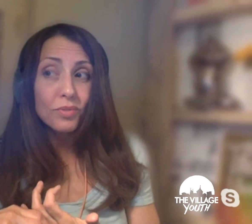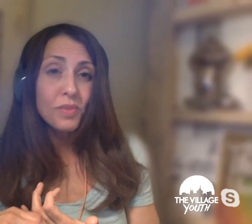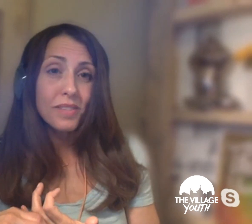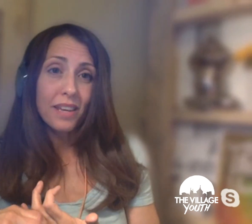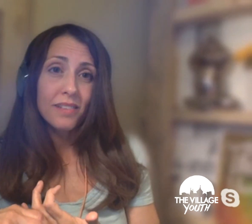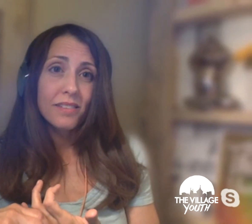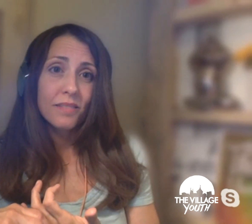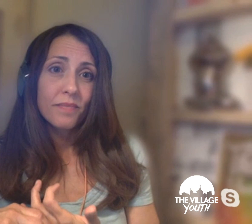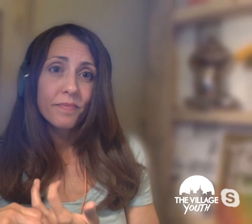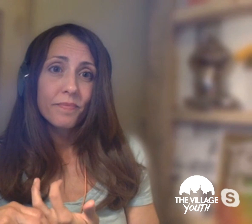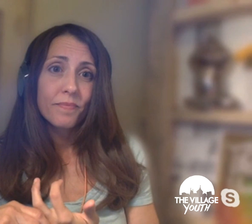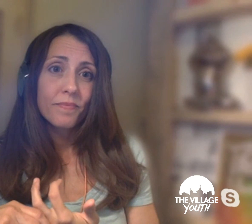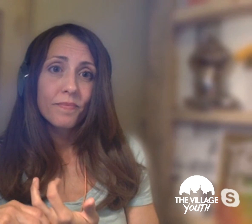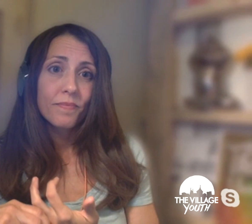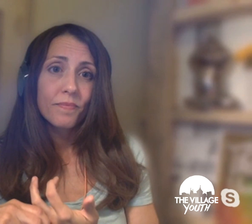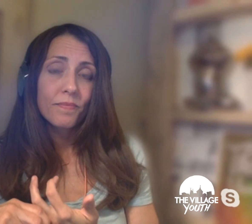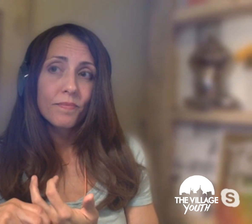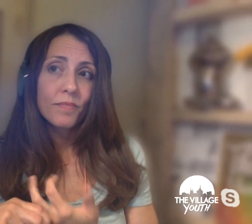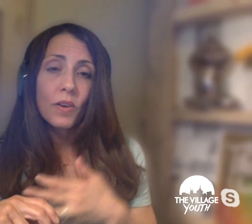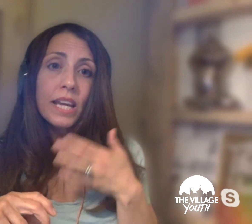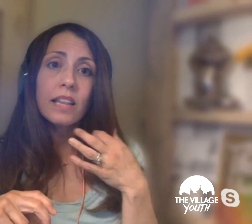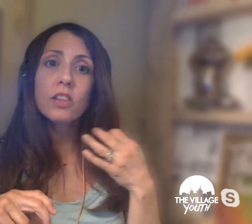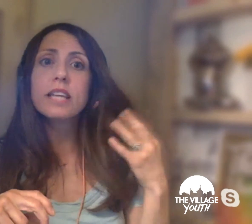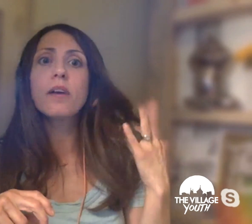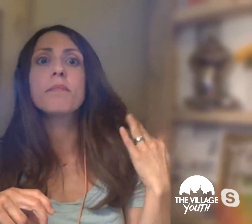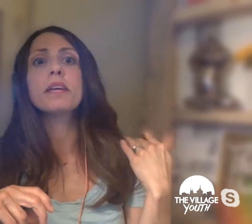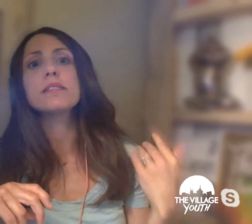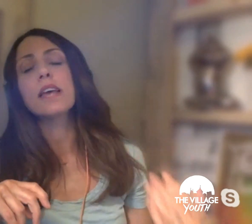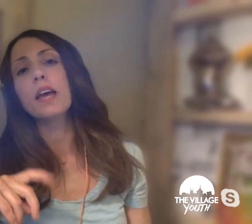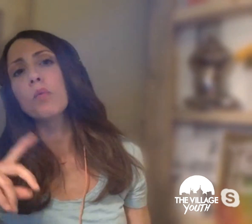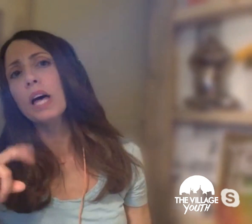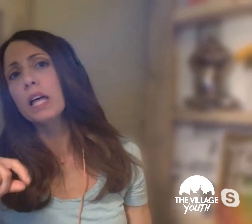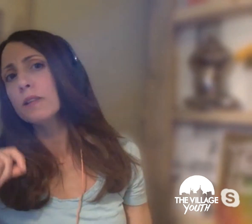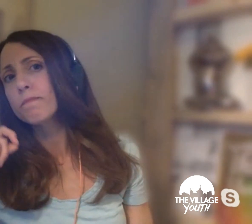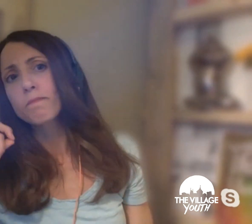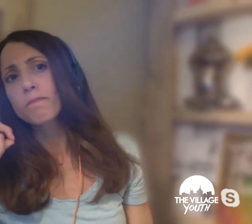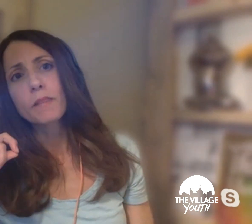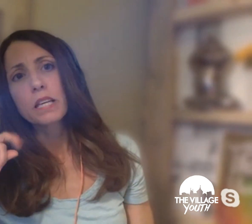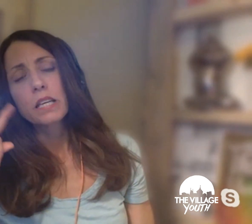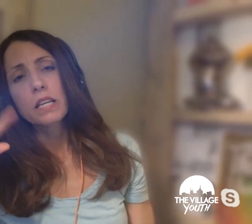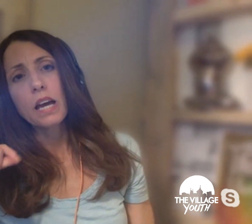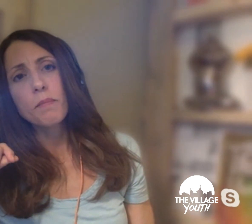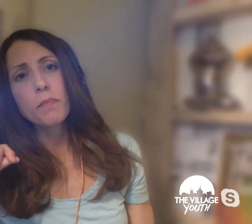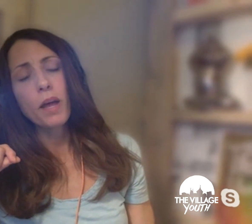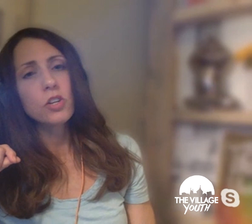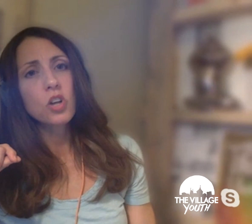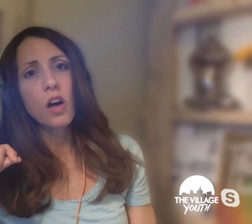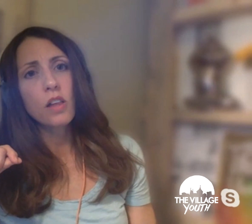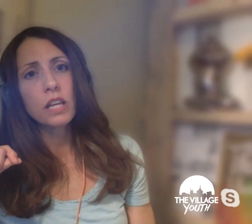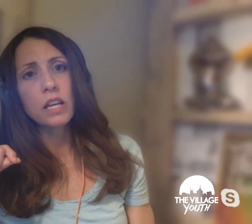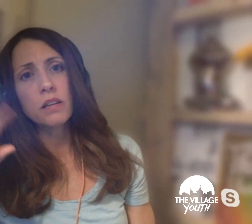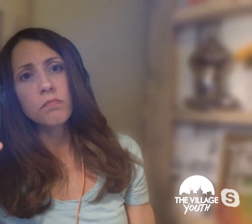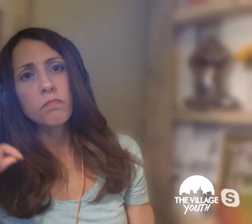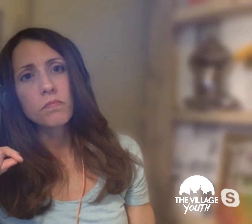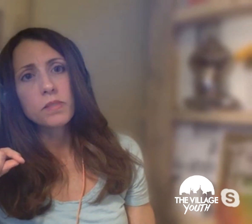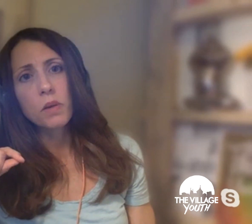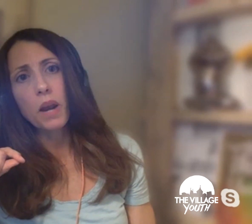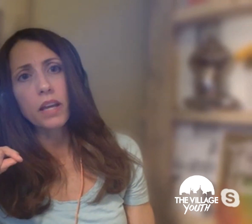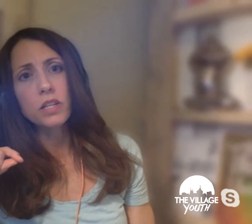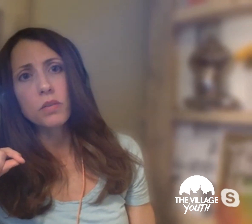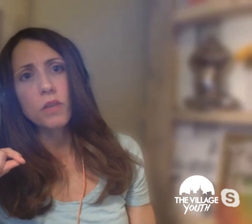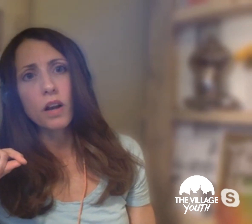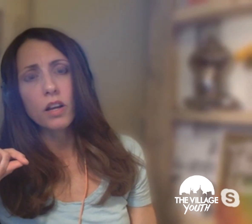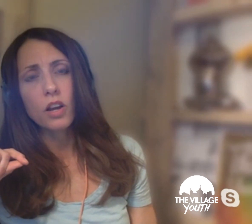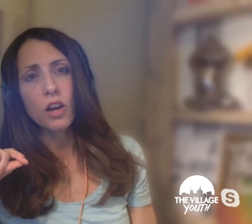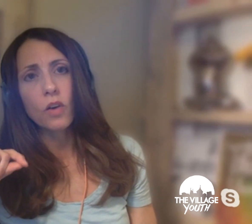through those things. Yeah. He didn't look down at me and say, well, I'm going to punish Colleen and see